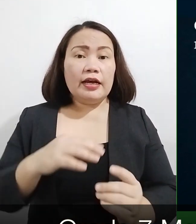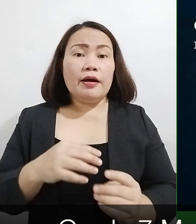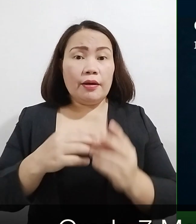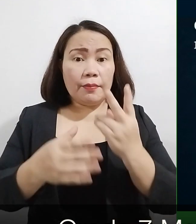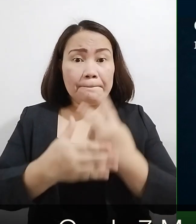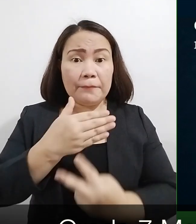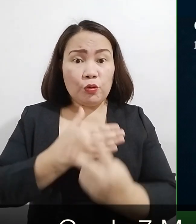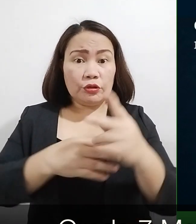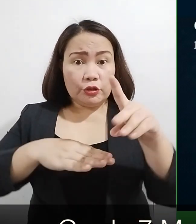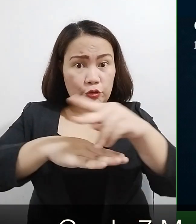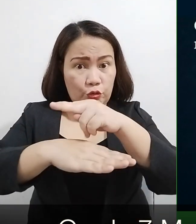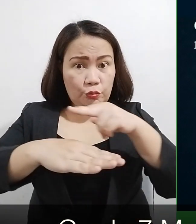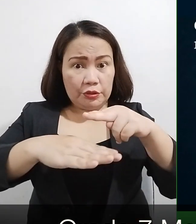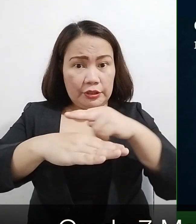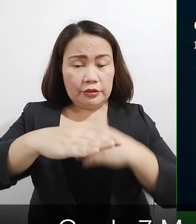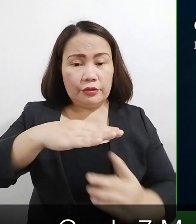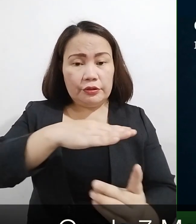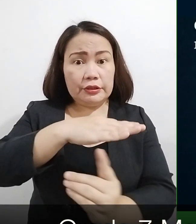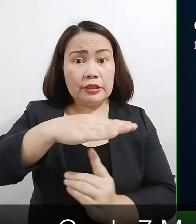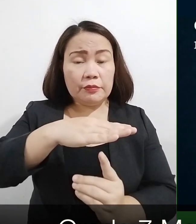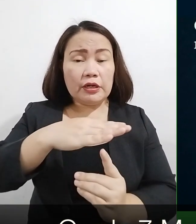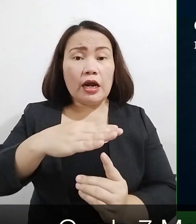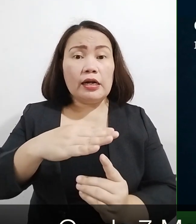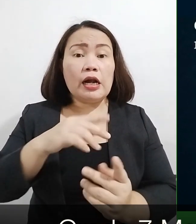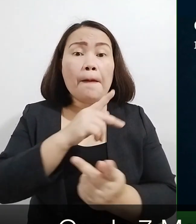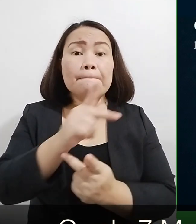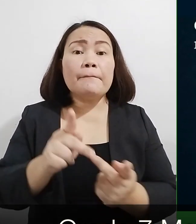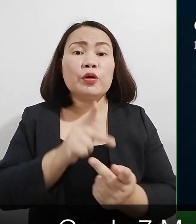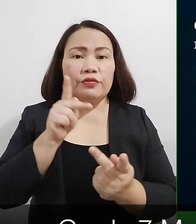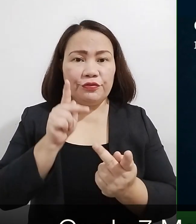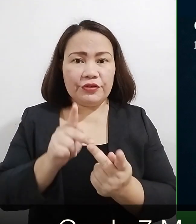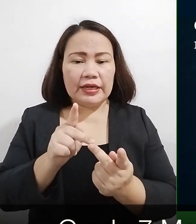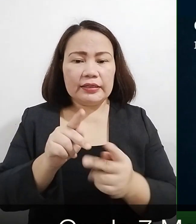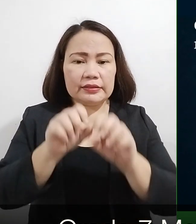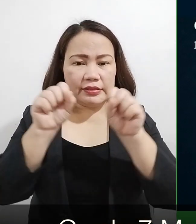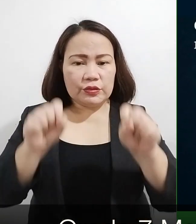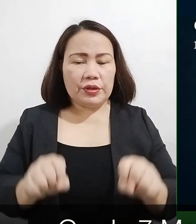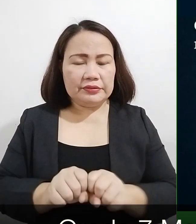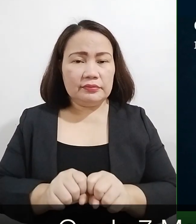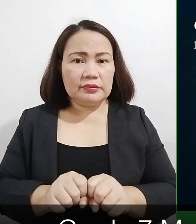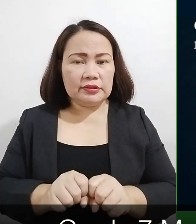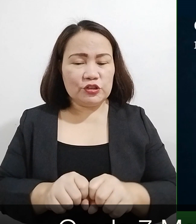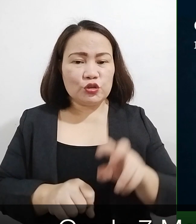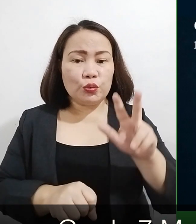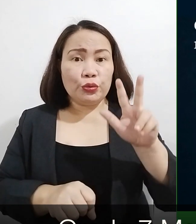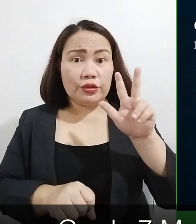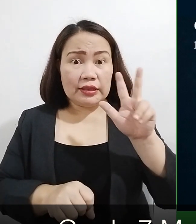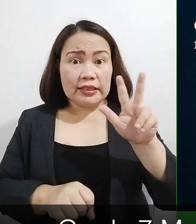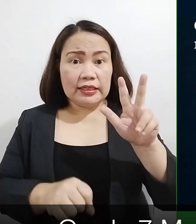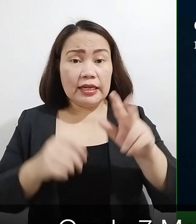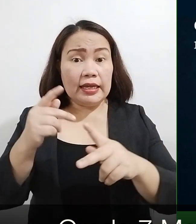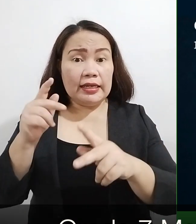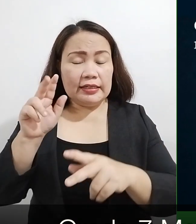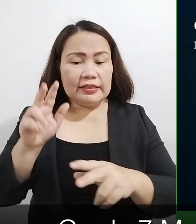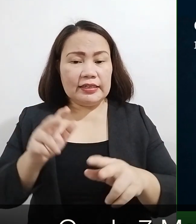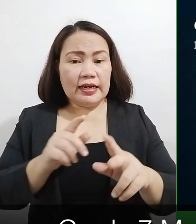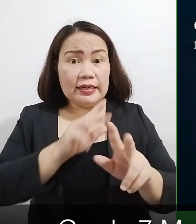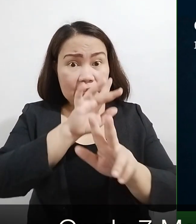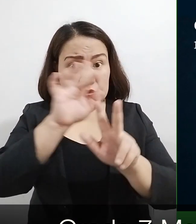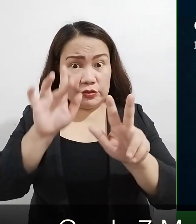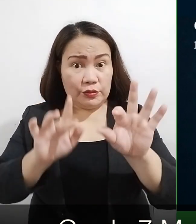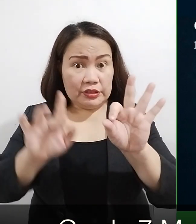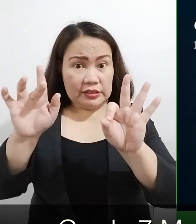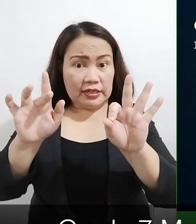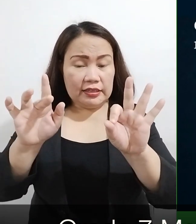both perfect squares. So 9 is a perfect square, and that is 3 because 3 times 3 is 9. 25 is also a